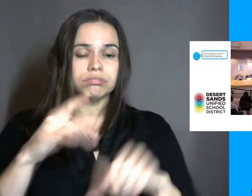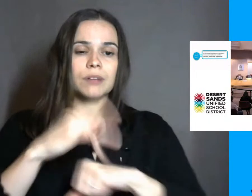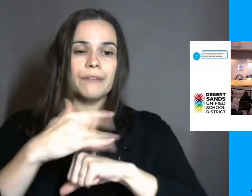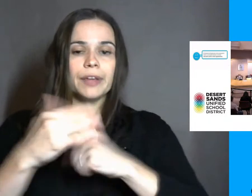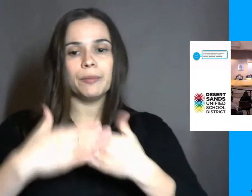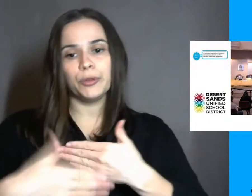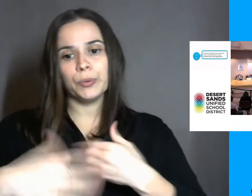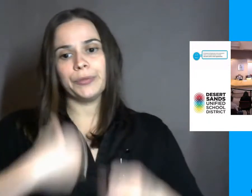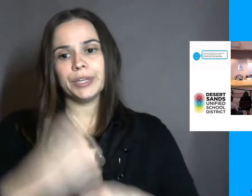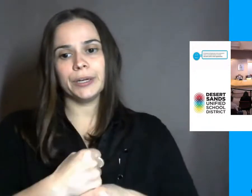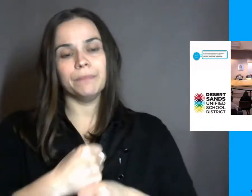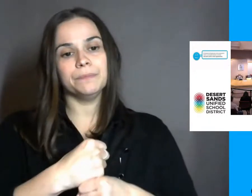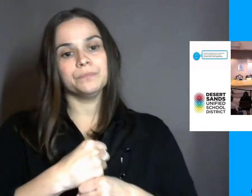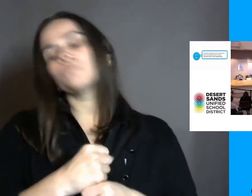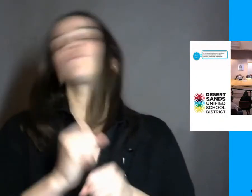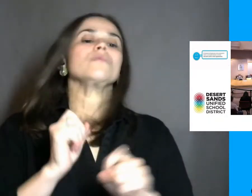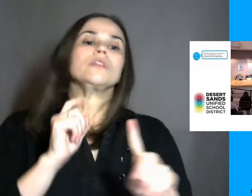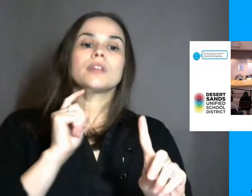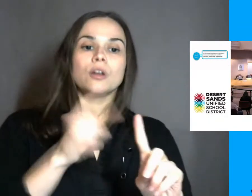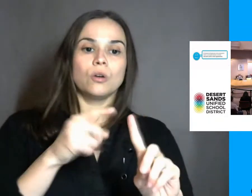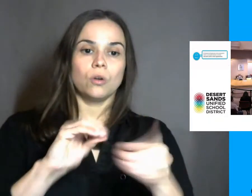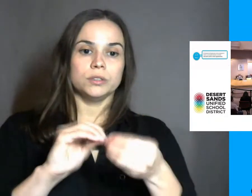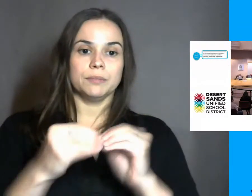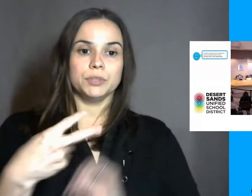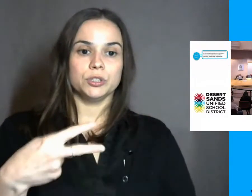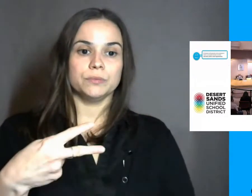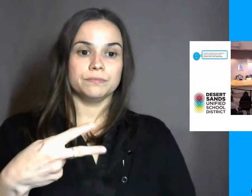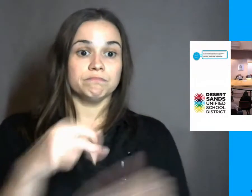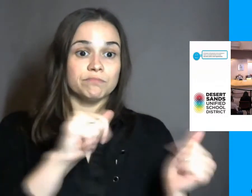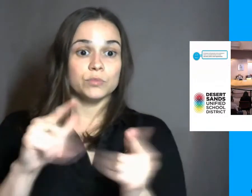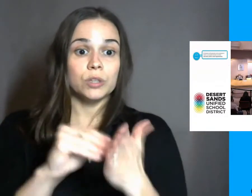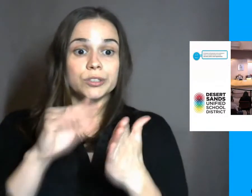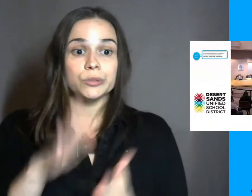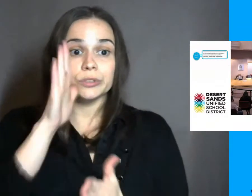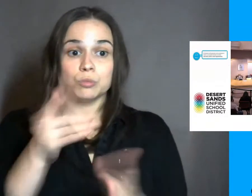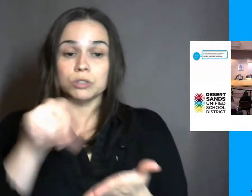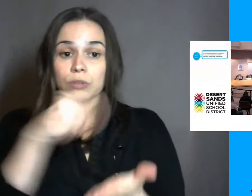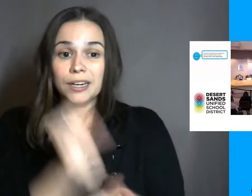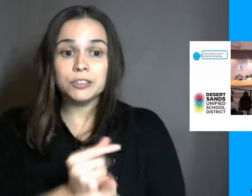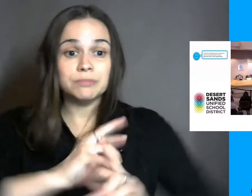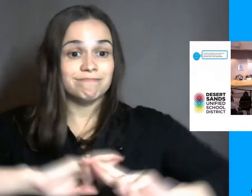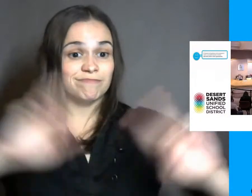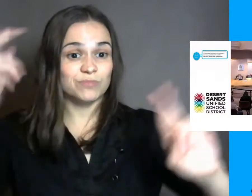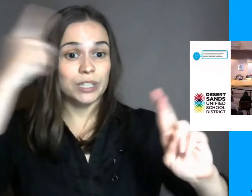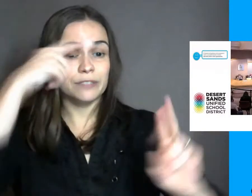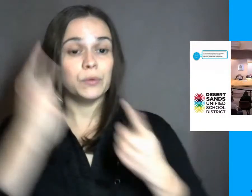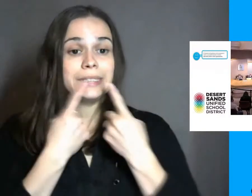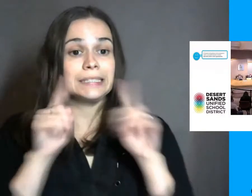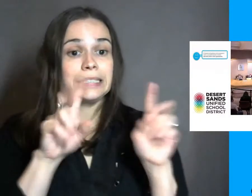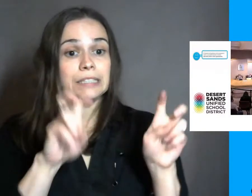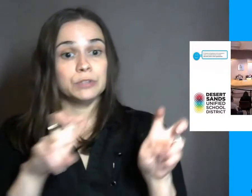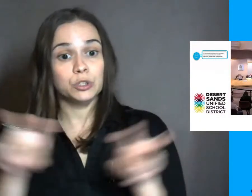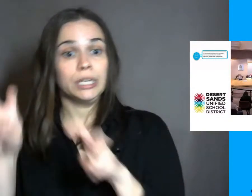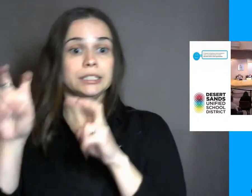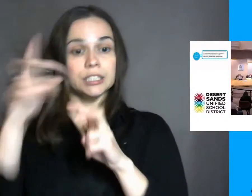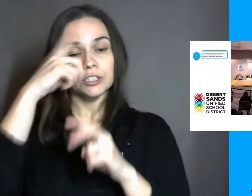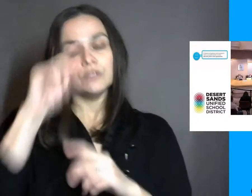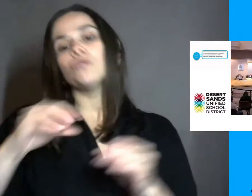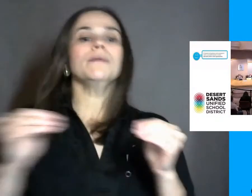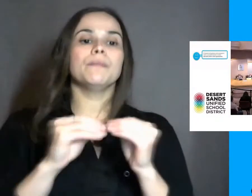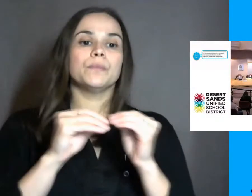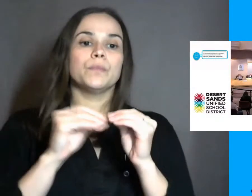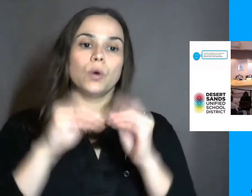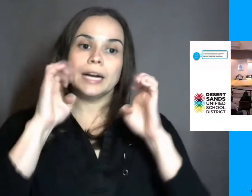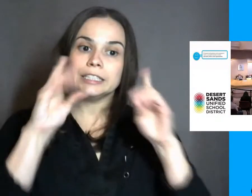Goal 2, all students will graduate and be prepared to make a successful transition to further education and/or